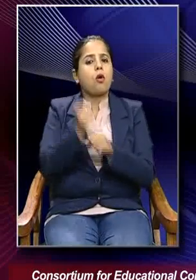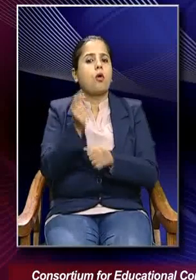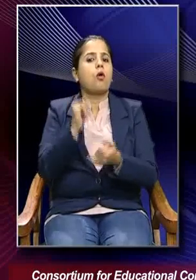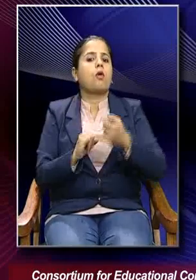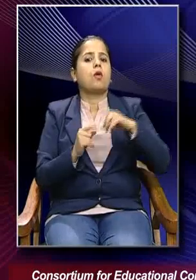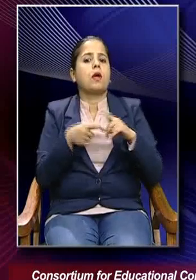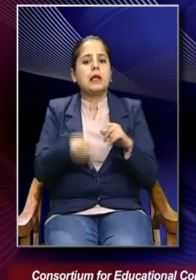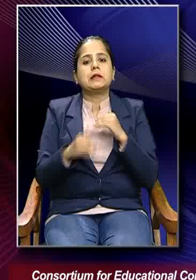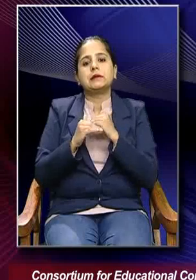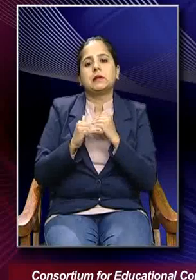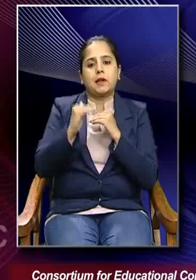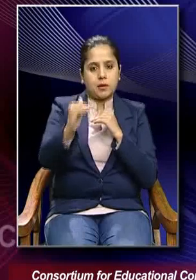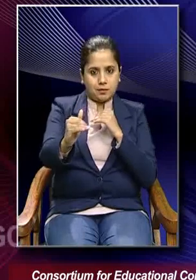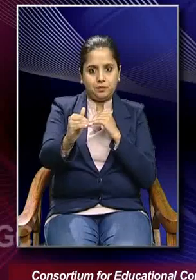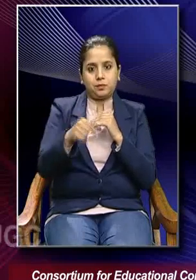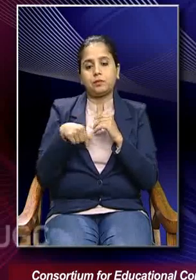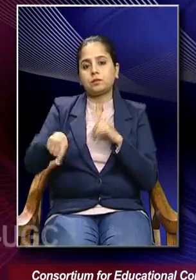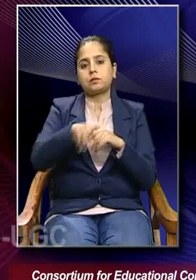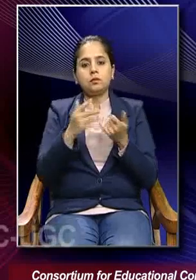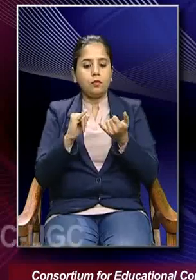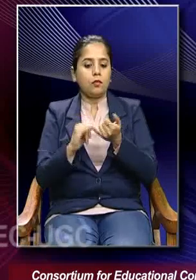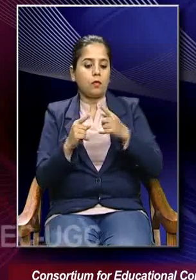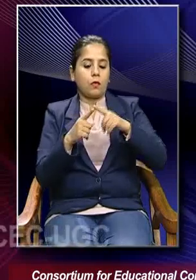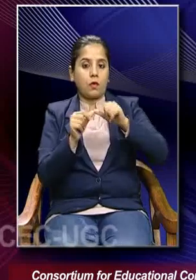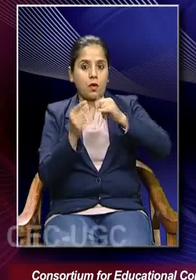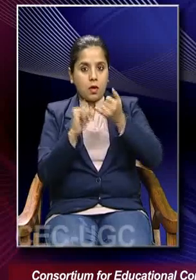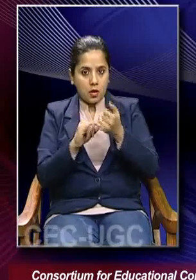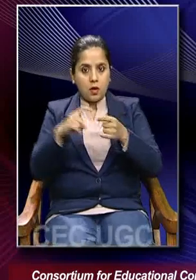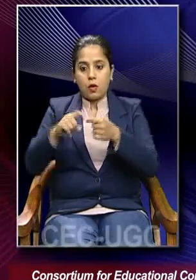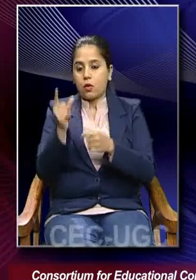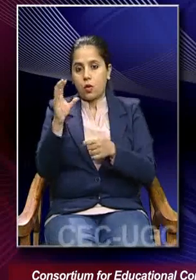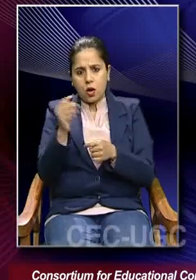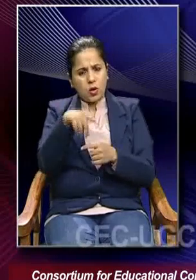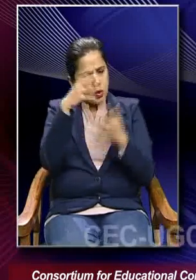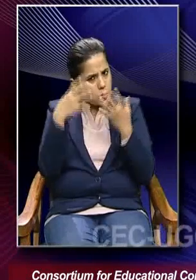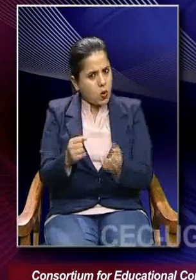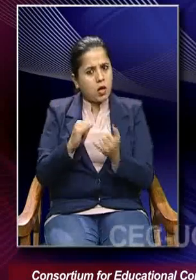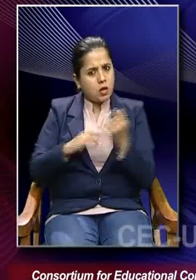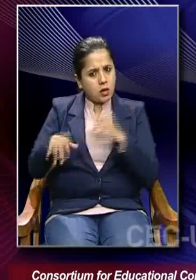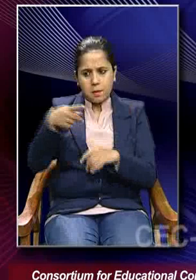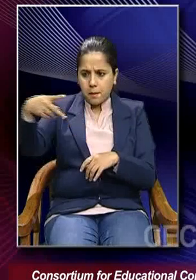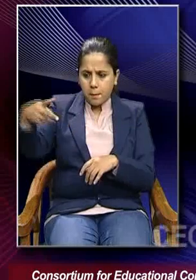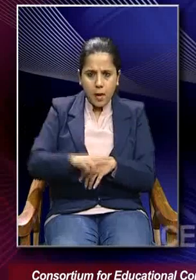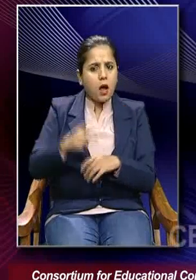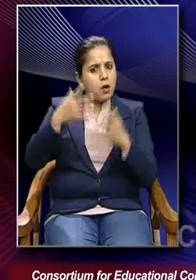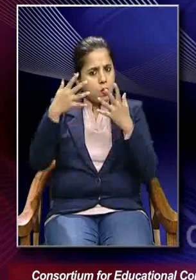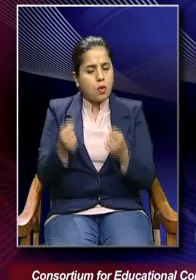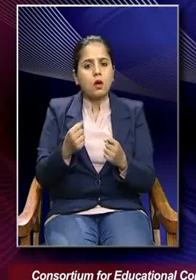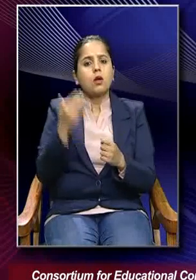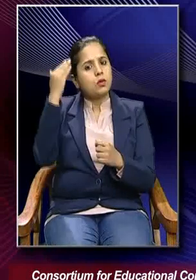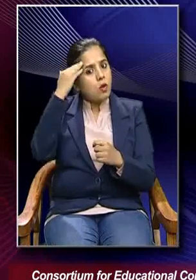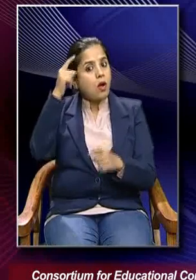was stability, or we can say status quo. He wanted society to come back. So we know that